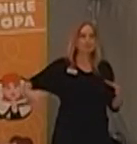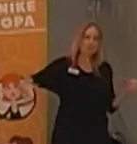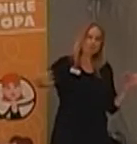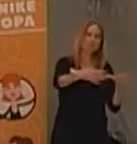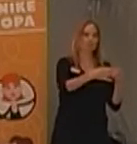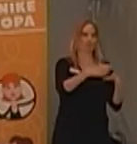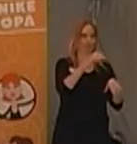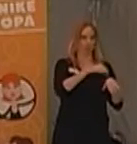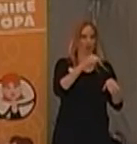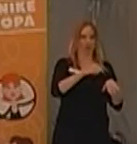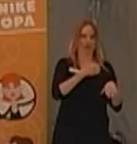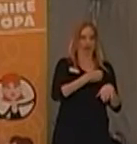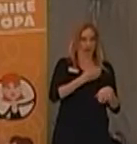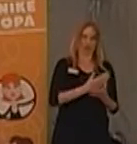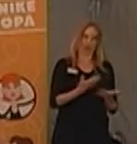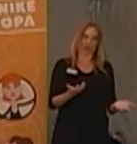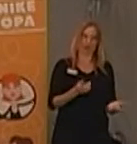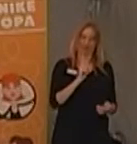into it.